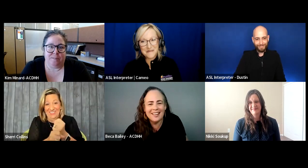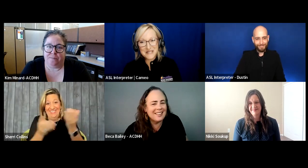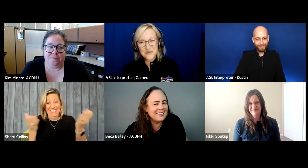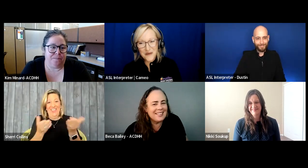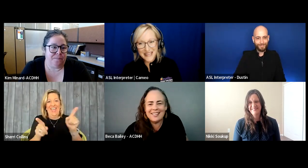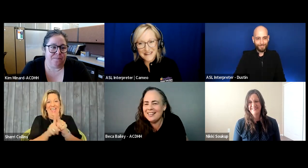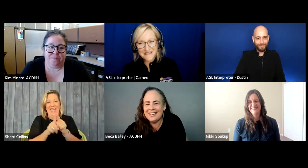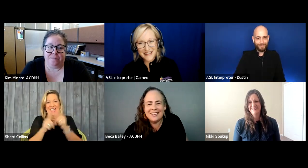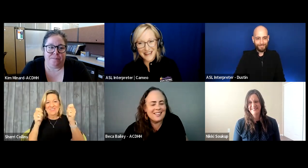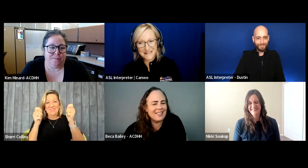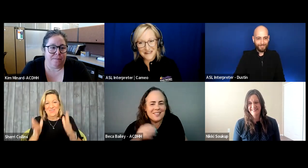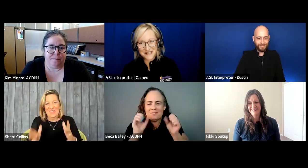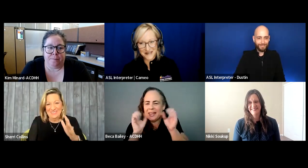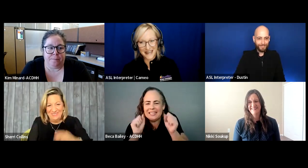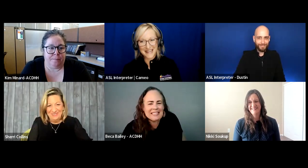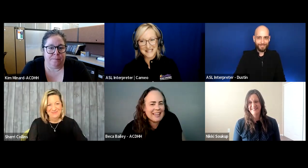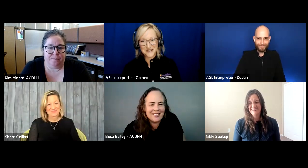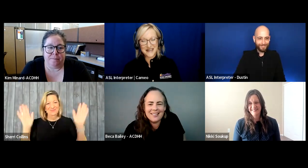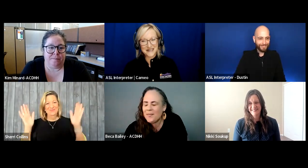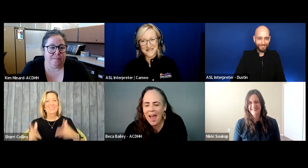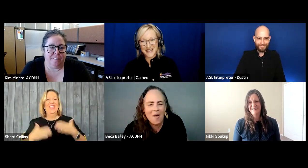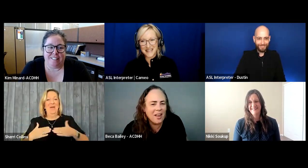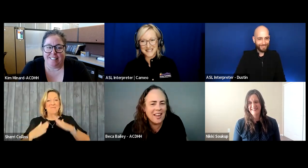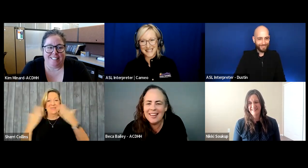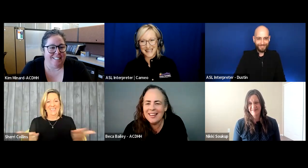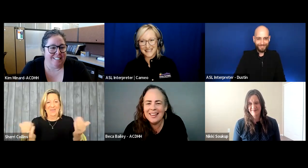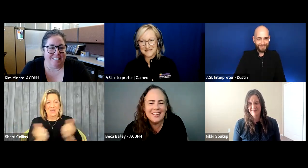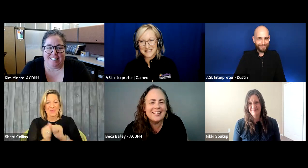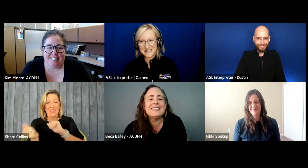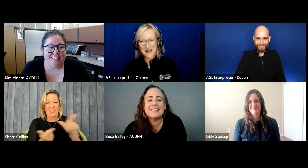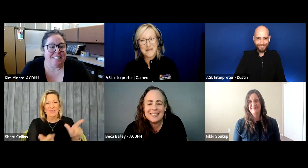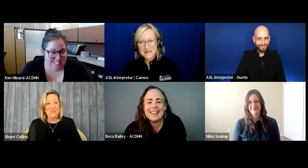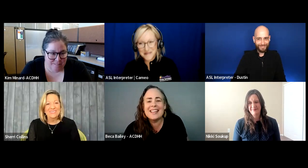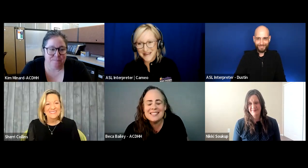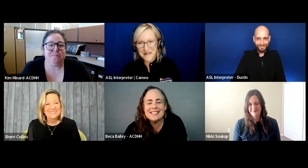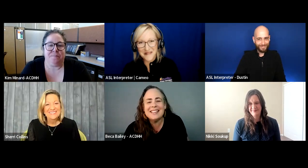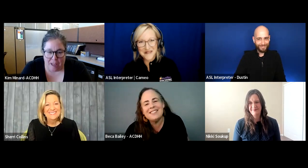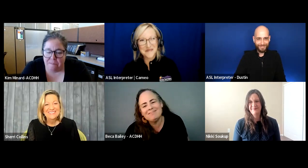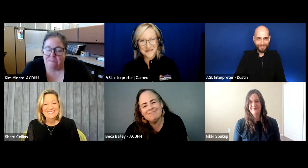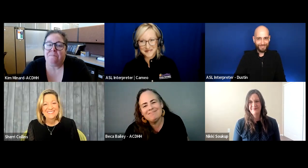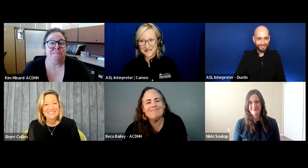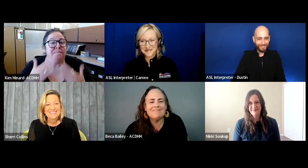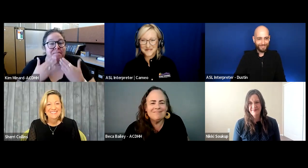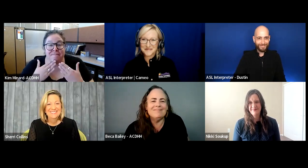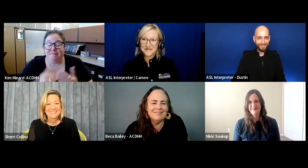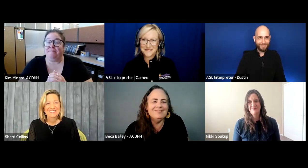up on my 25th anniversary as director of the agency. So happy to be here with all of you.